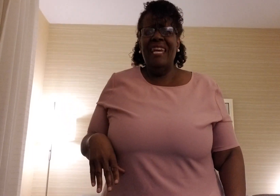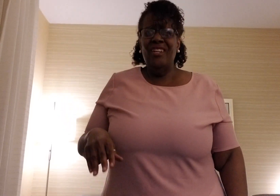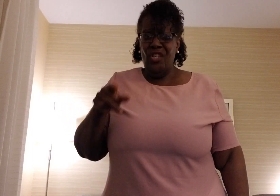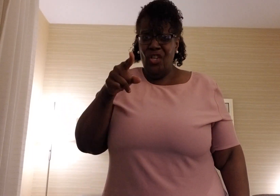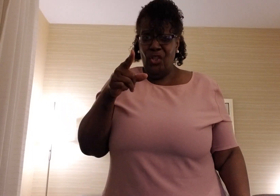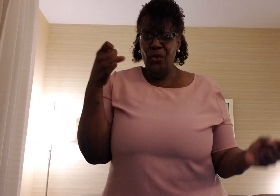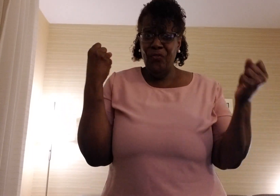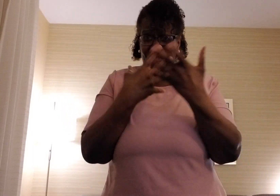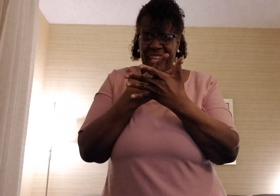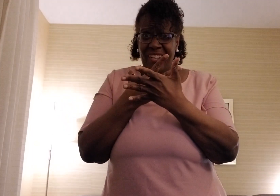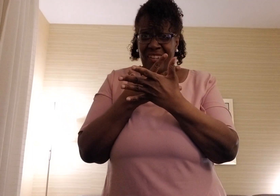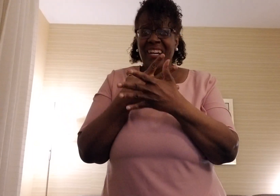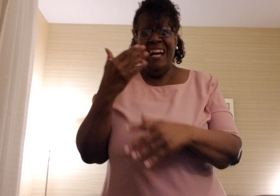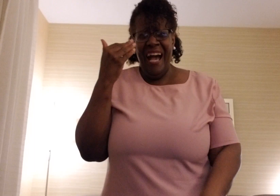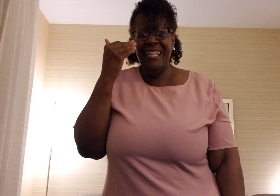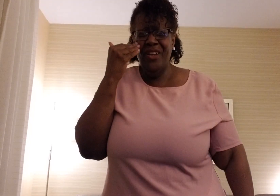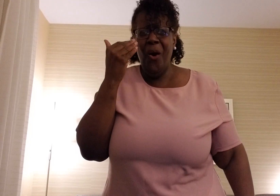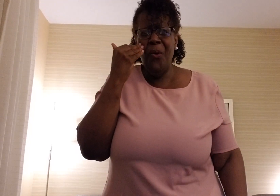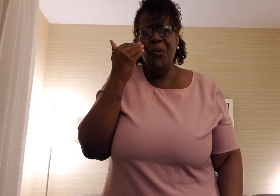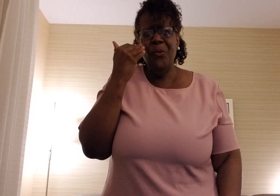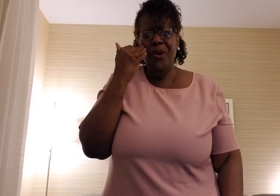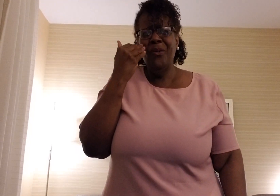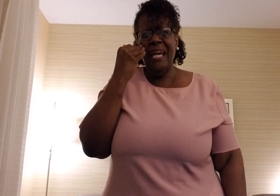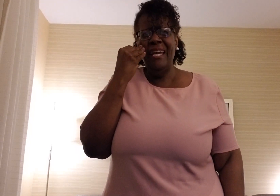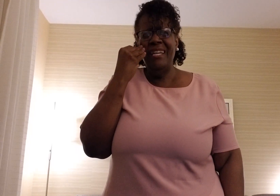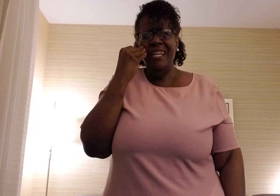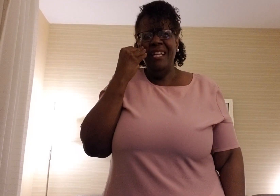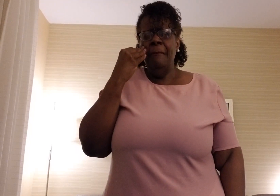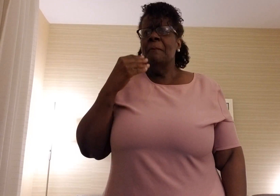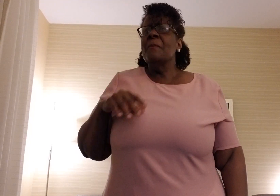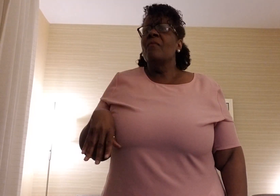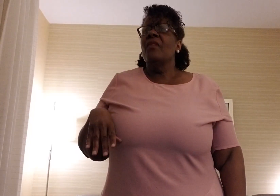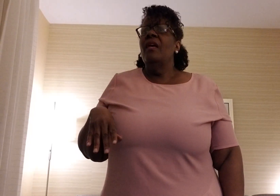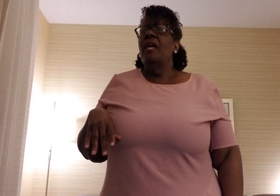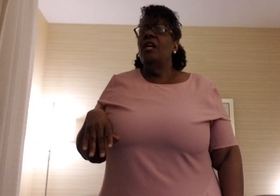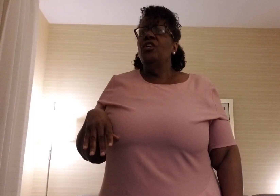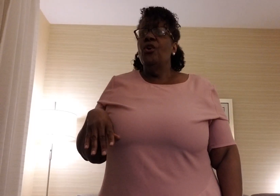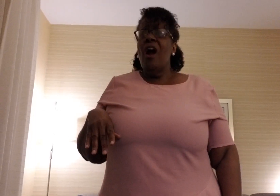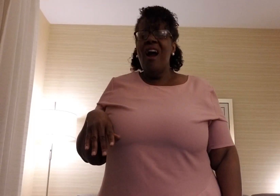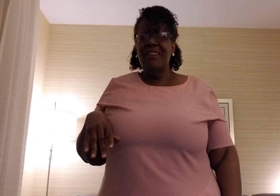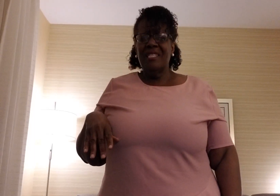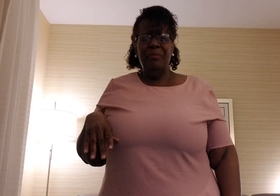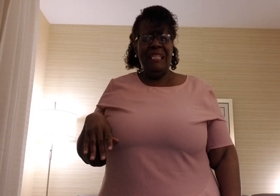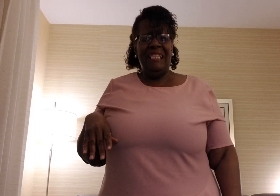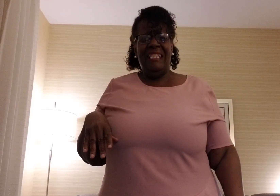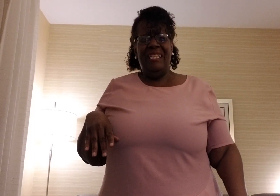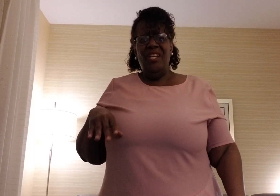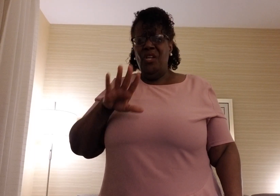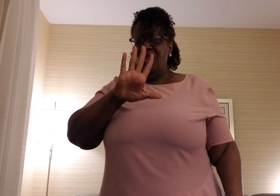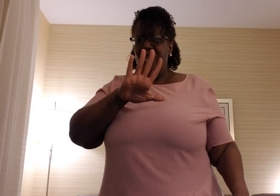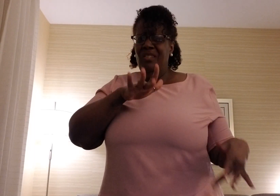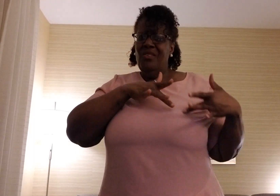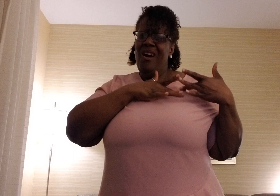scared. You fear? I know, okay? Your heart's bleeding. Your